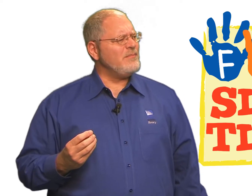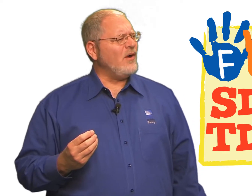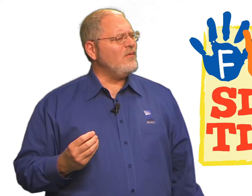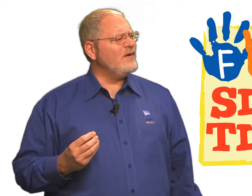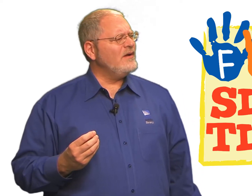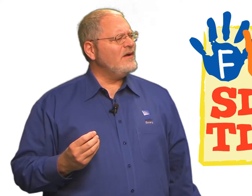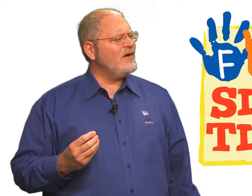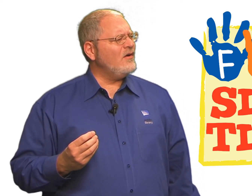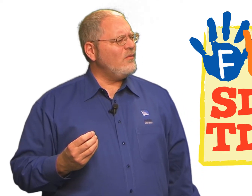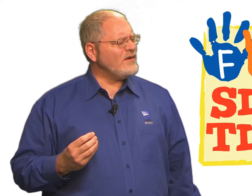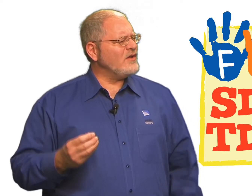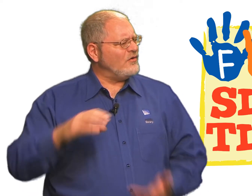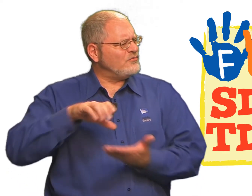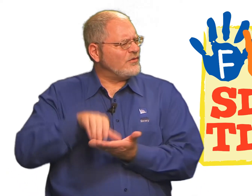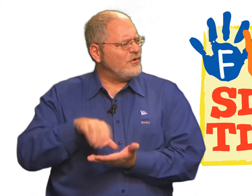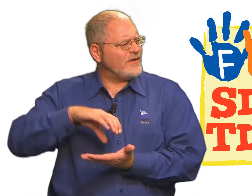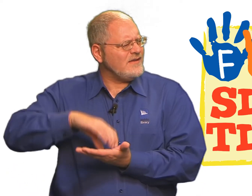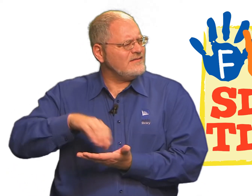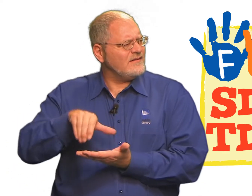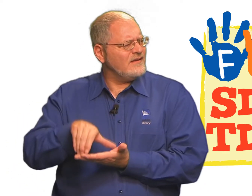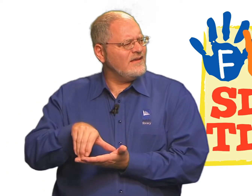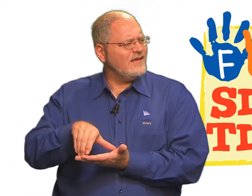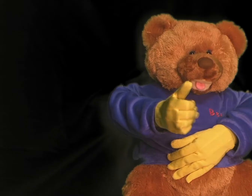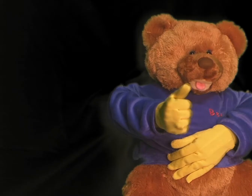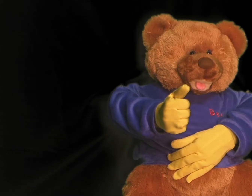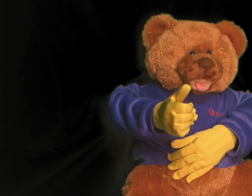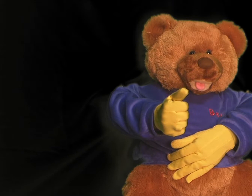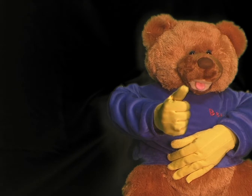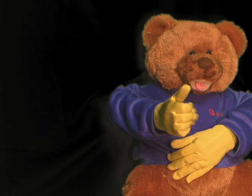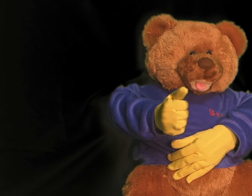Bebo, what goes with cookies?